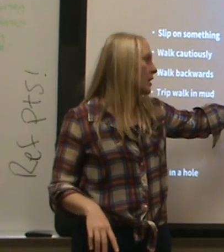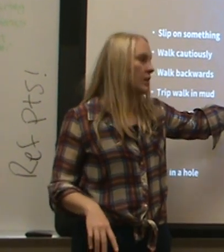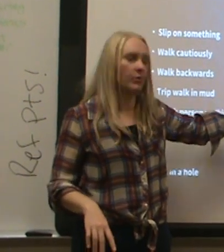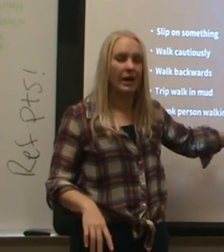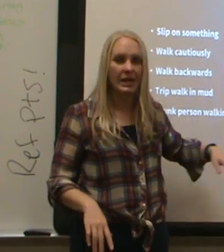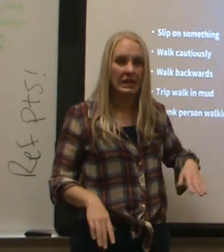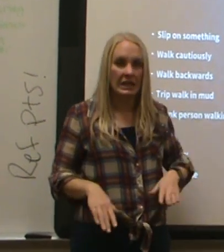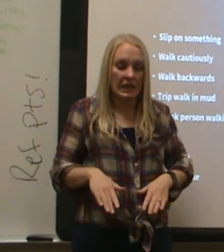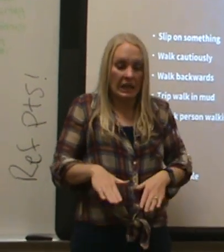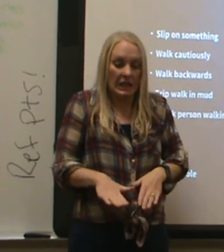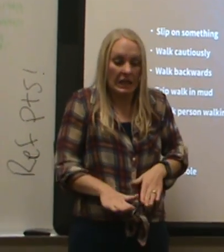Right?